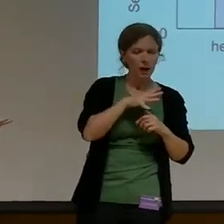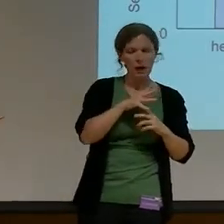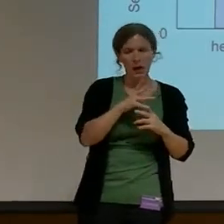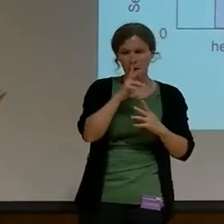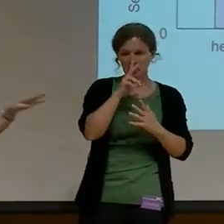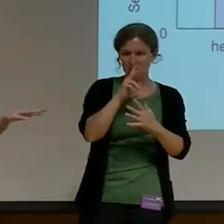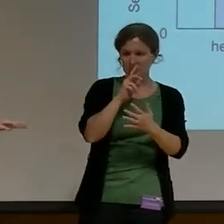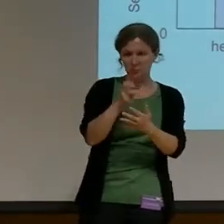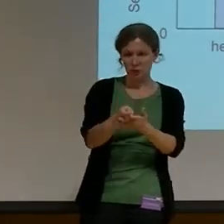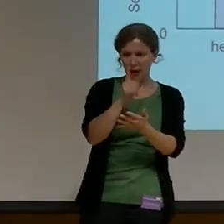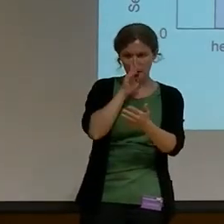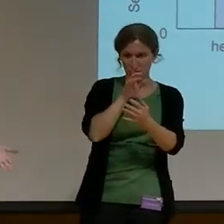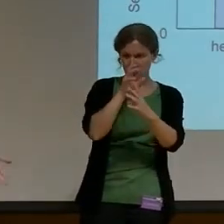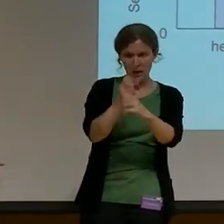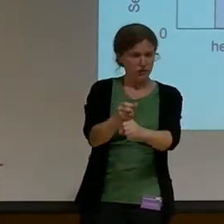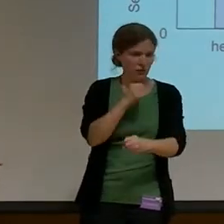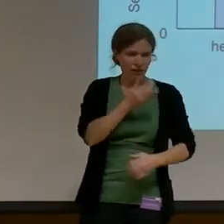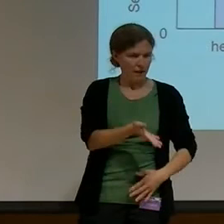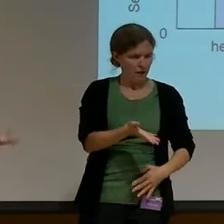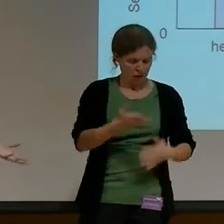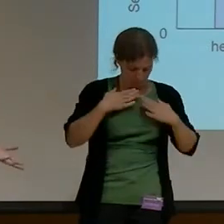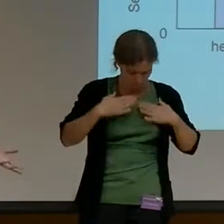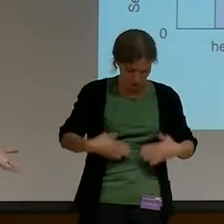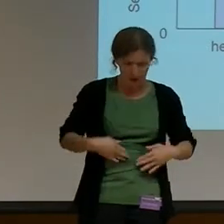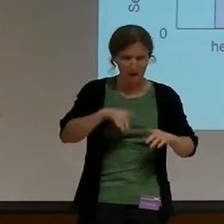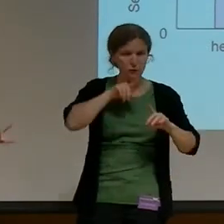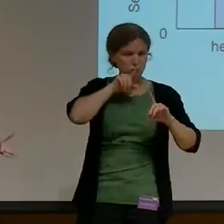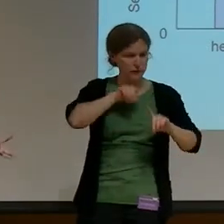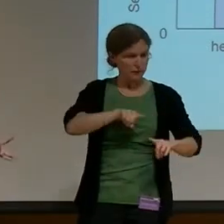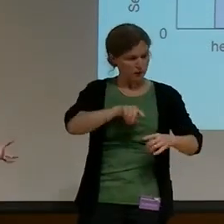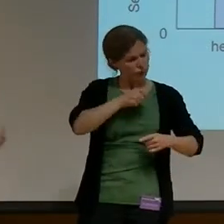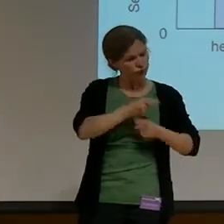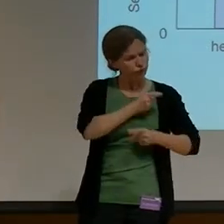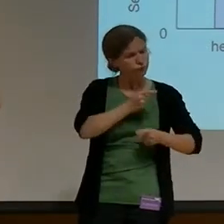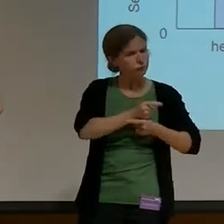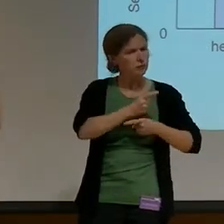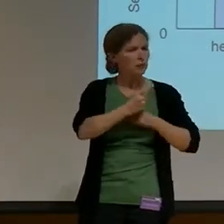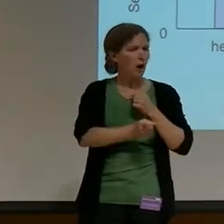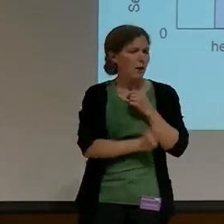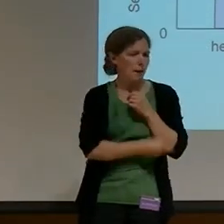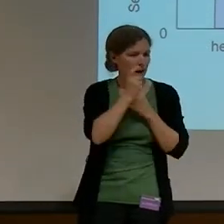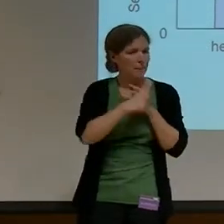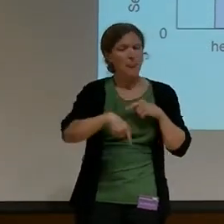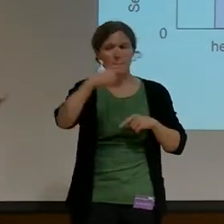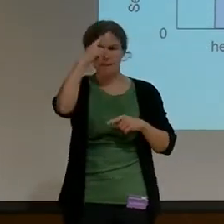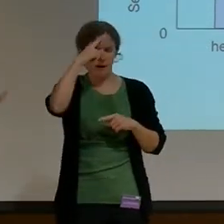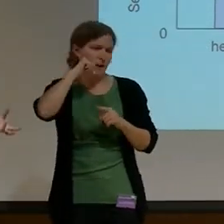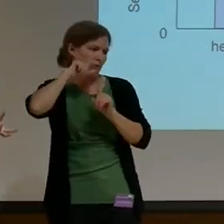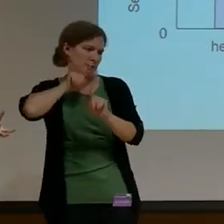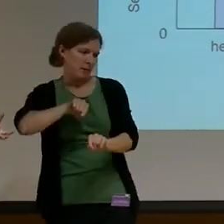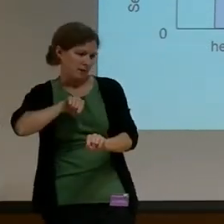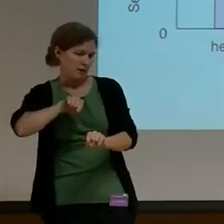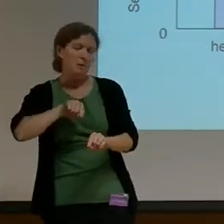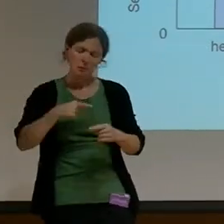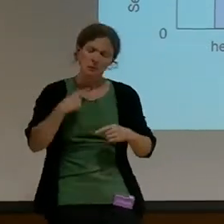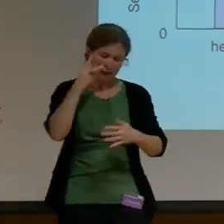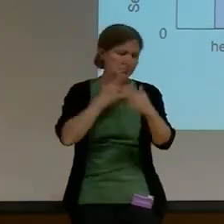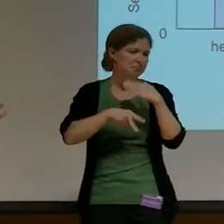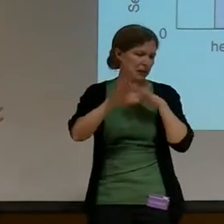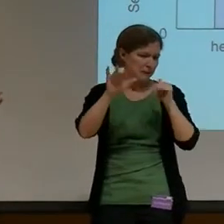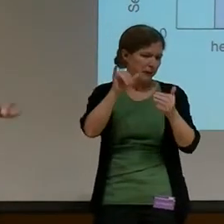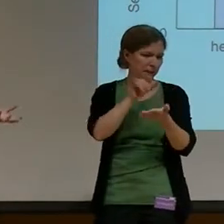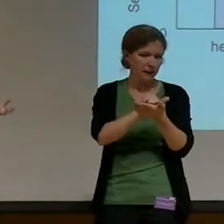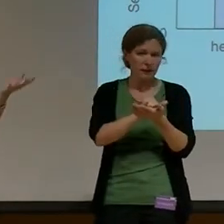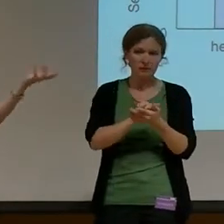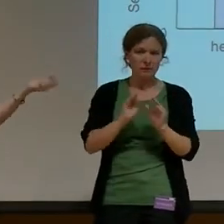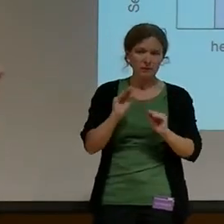those people were not. So their body is responding at like a reflex, but their brain isn't, which is what we would expect because they're not